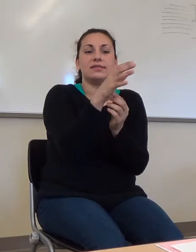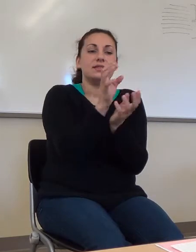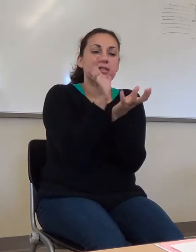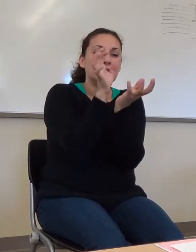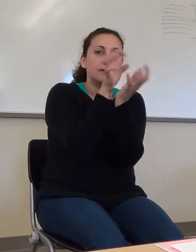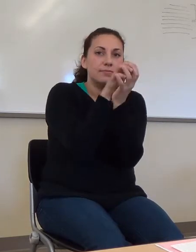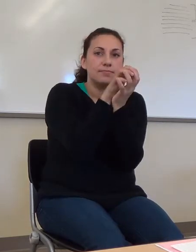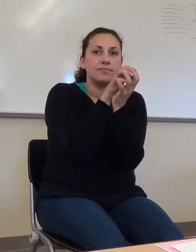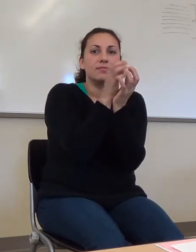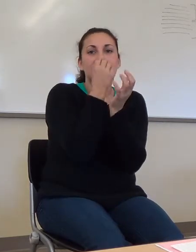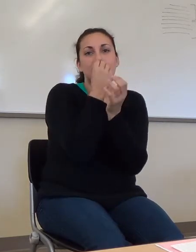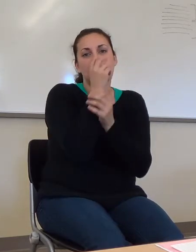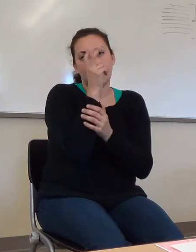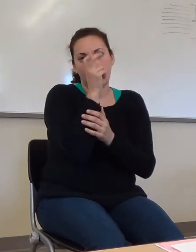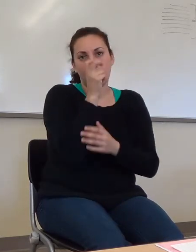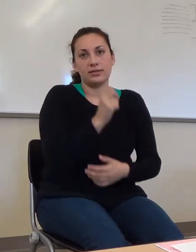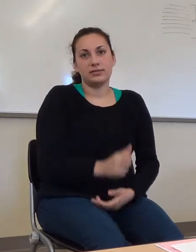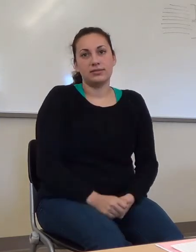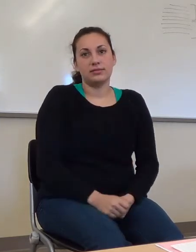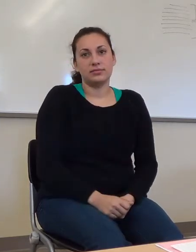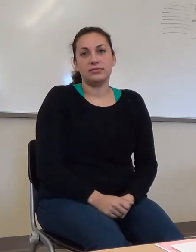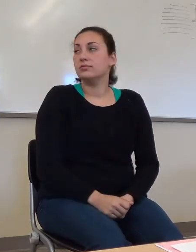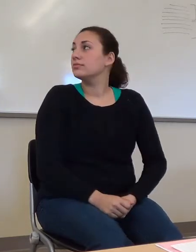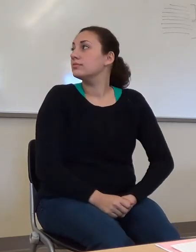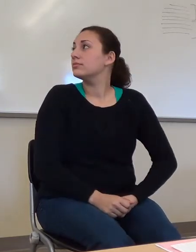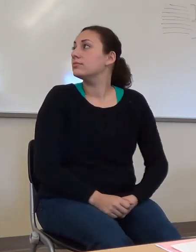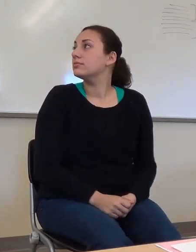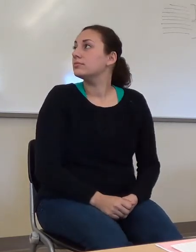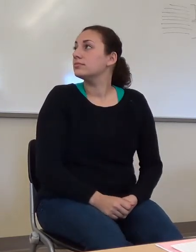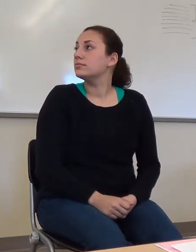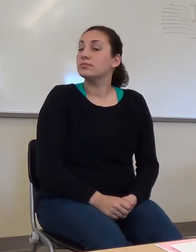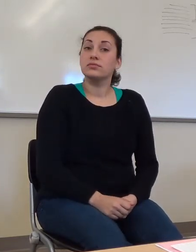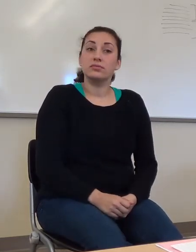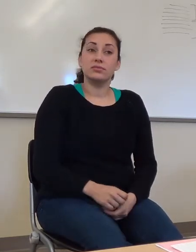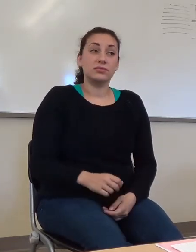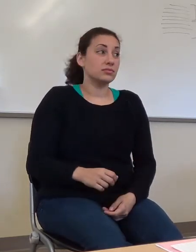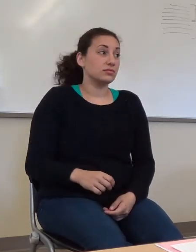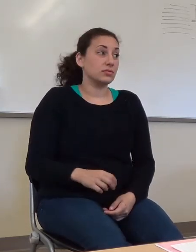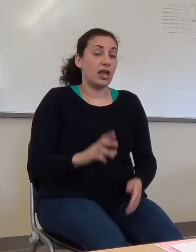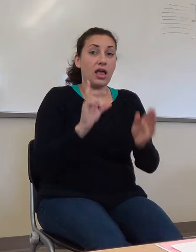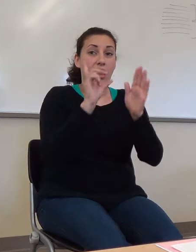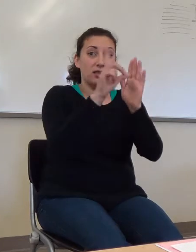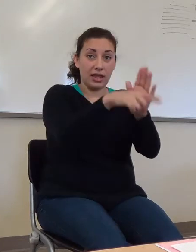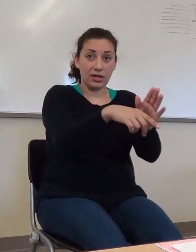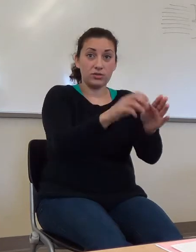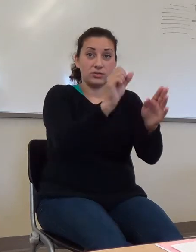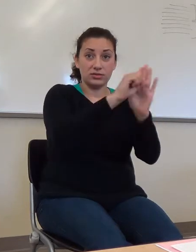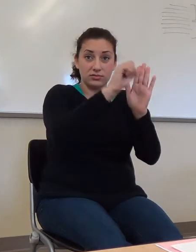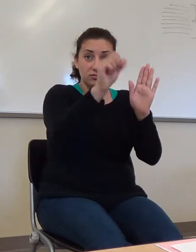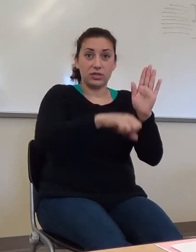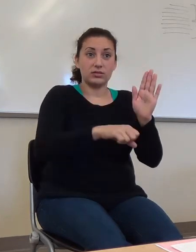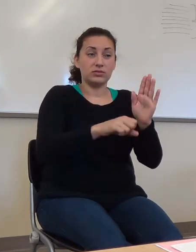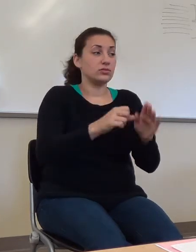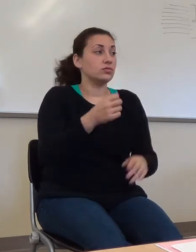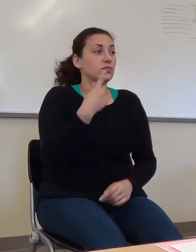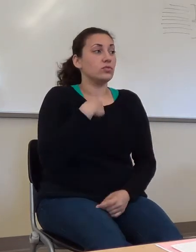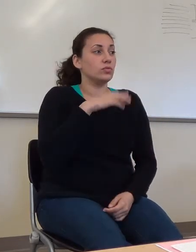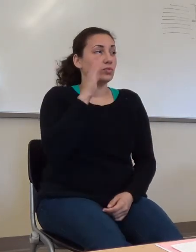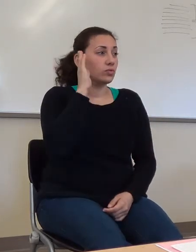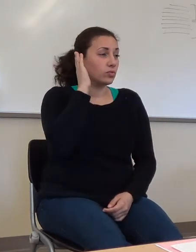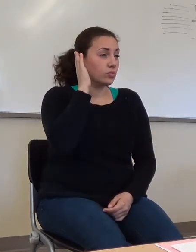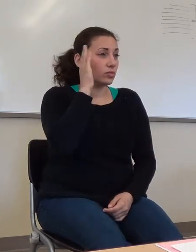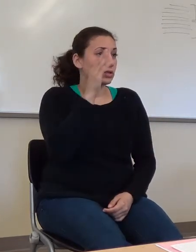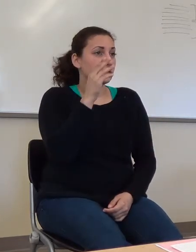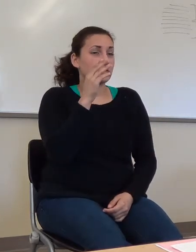insect. Right, good. We're going to look at later in the semester, we're going to look at, I think, let's